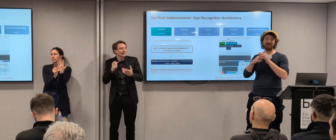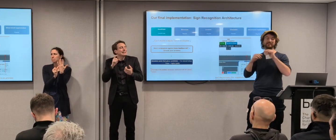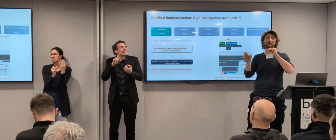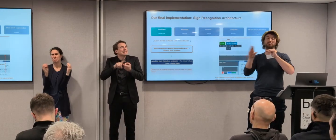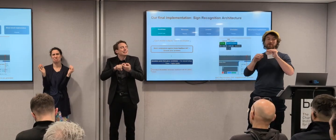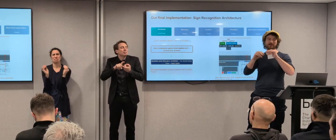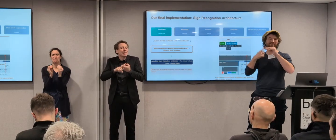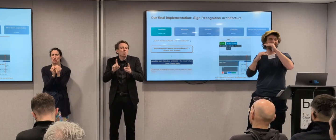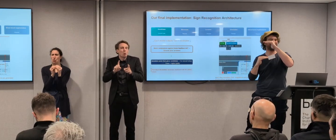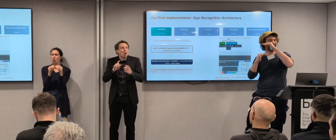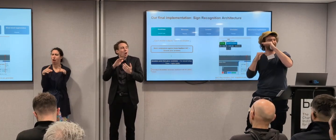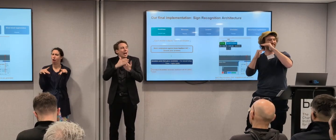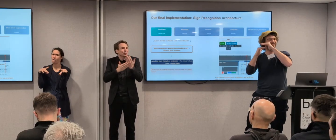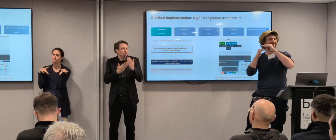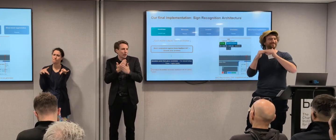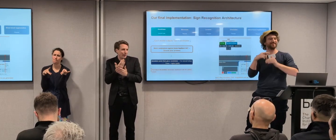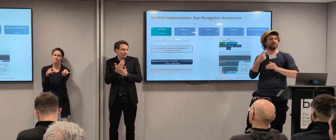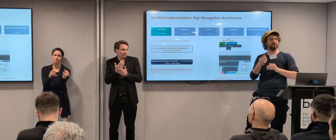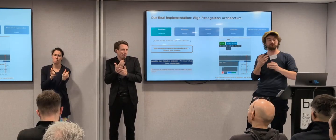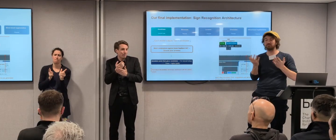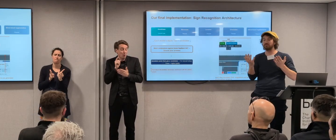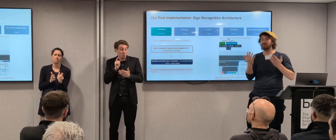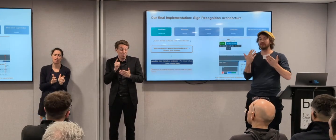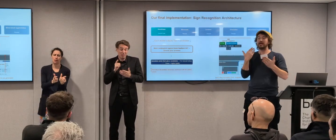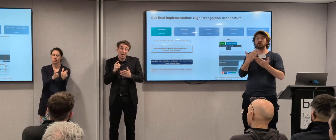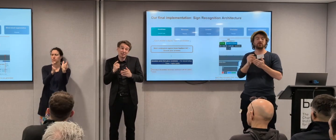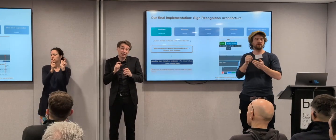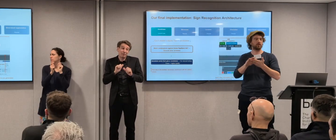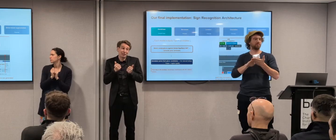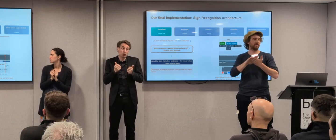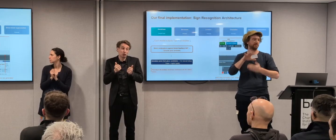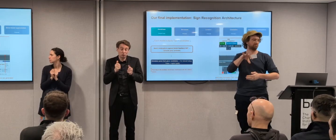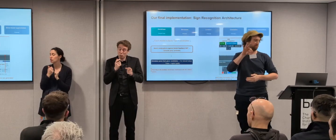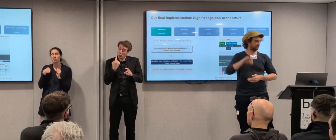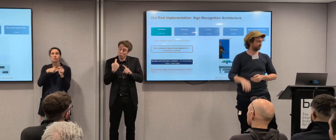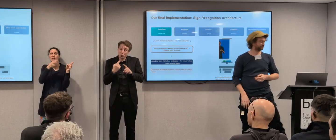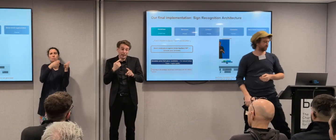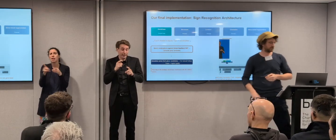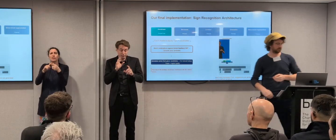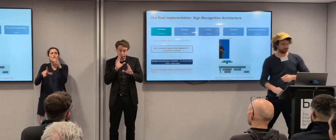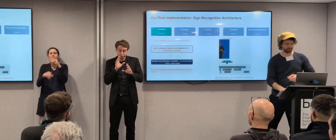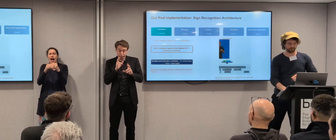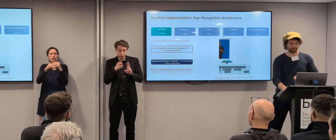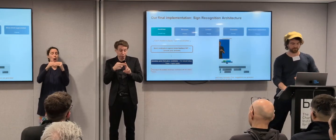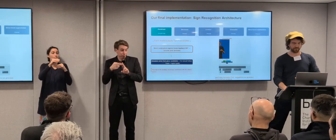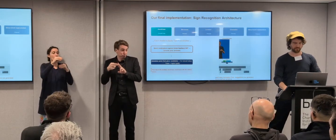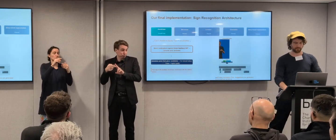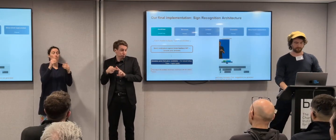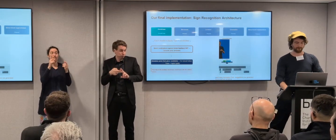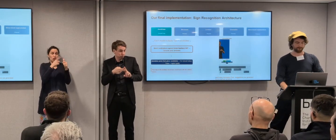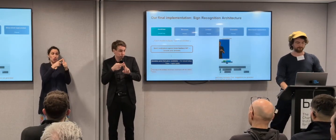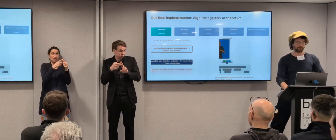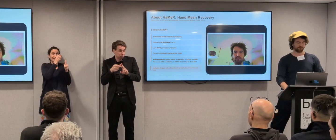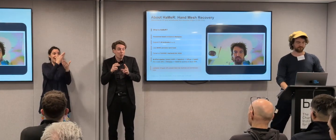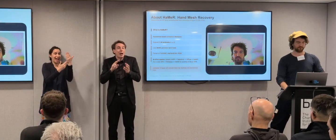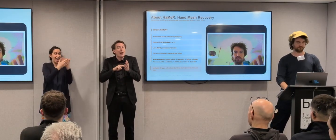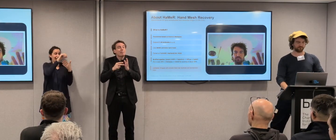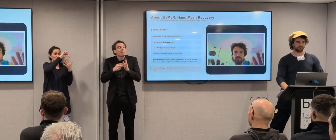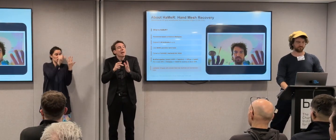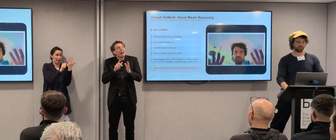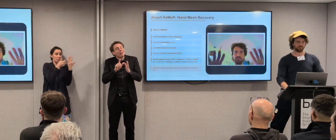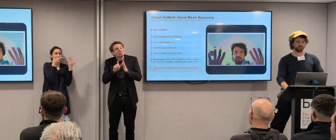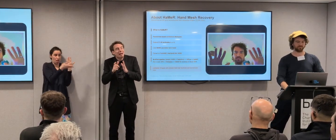more efficient way of annotating. And with this, we also plan to add movement, location, and all the other parameters to make it even